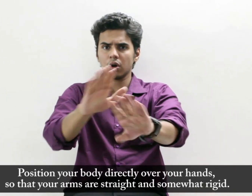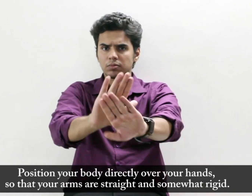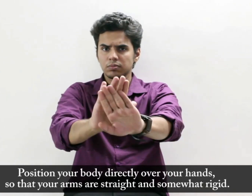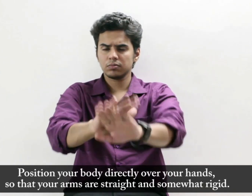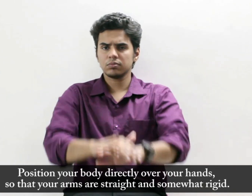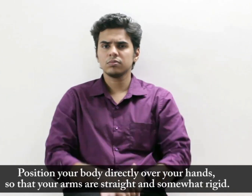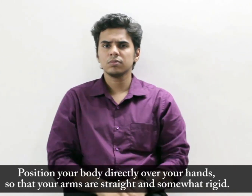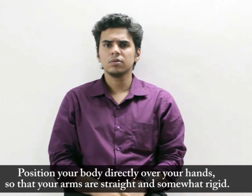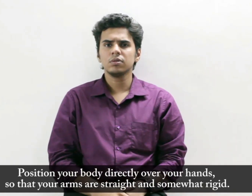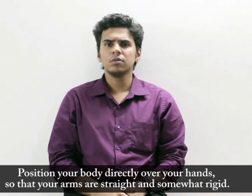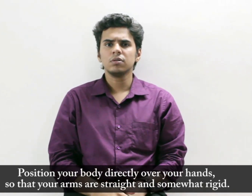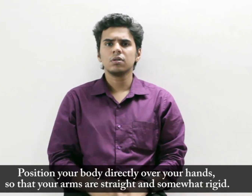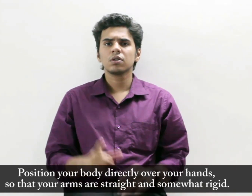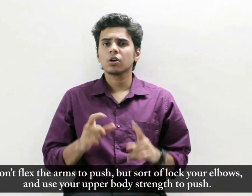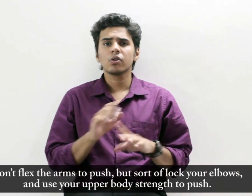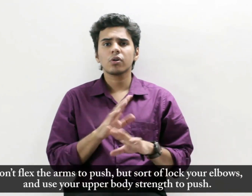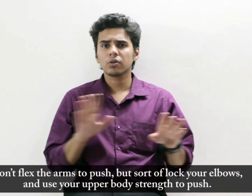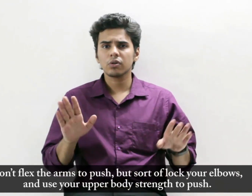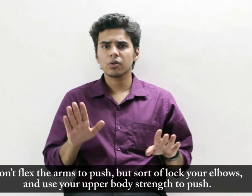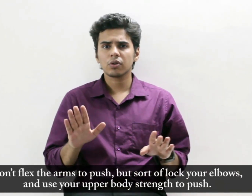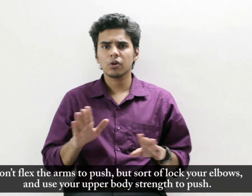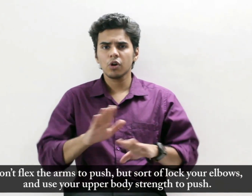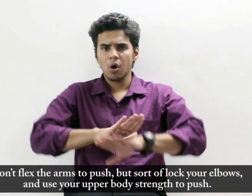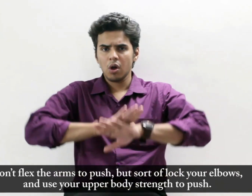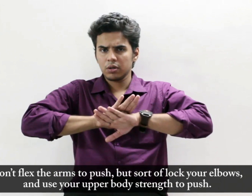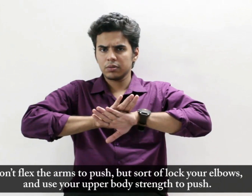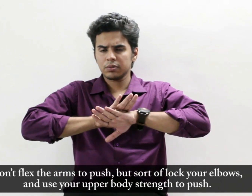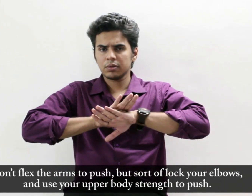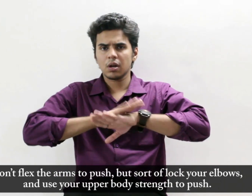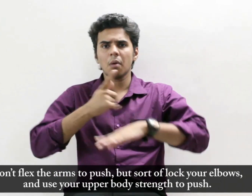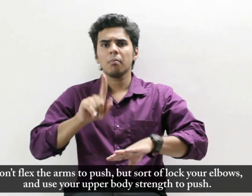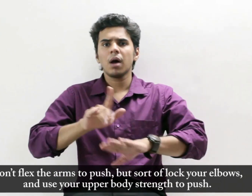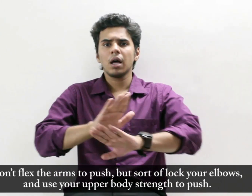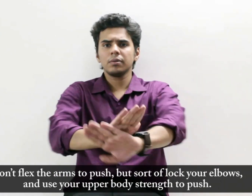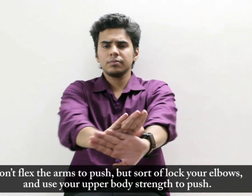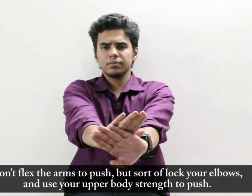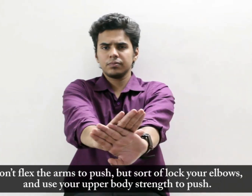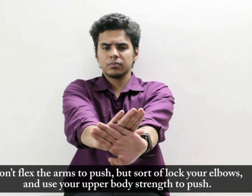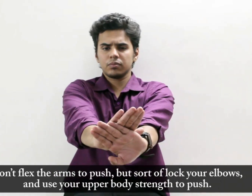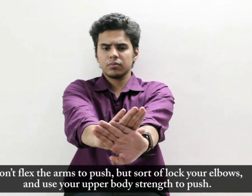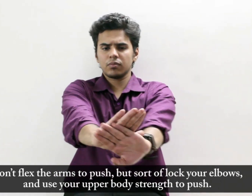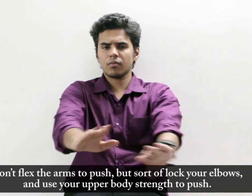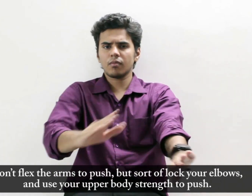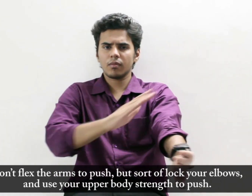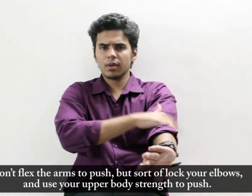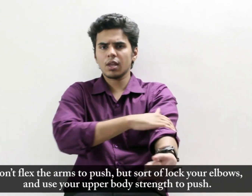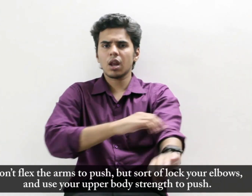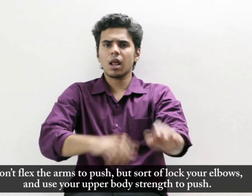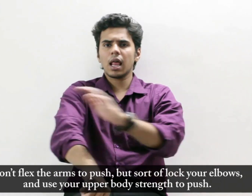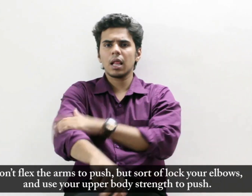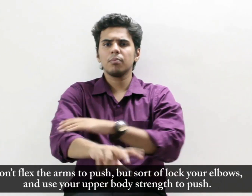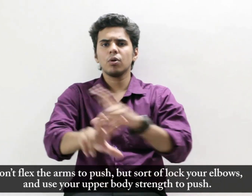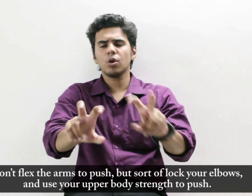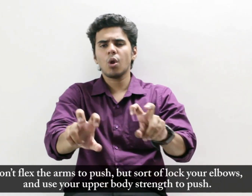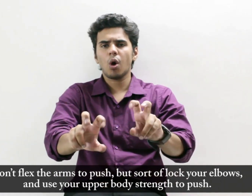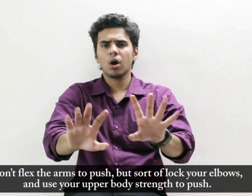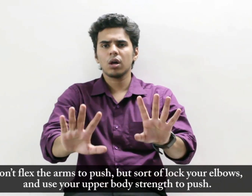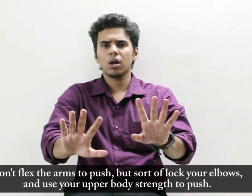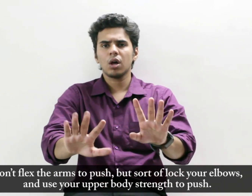rigid. Don't flex the arms to push, but sort of lock your elbows and use the upper body strength